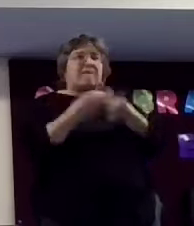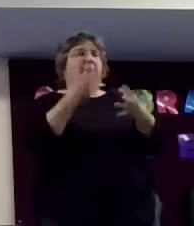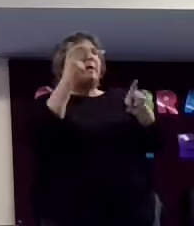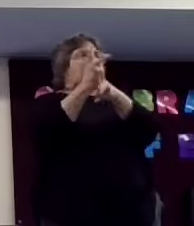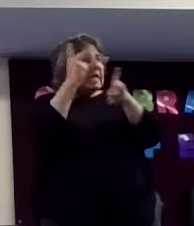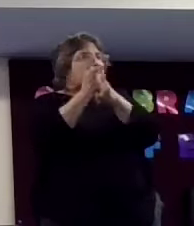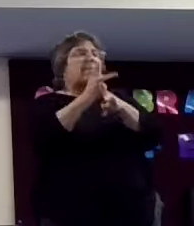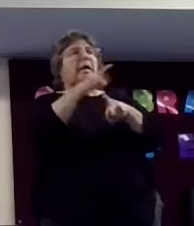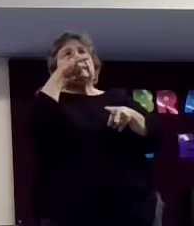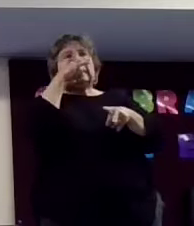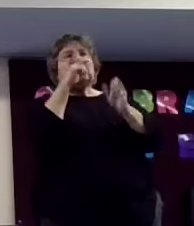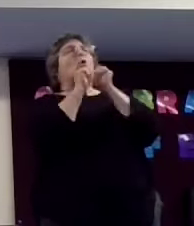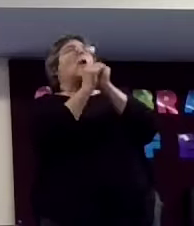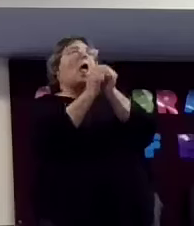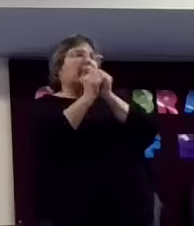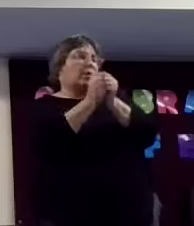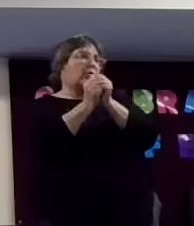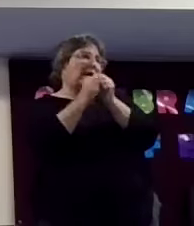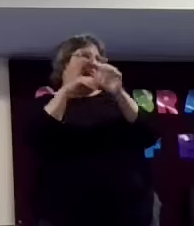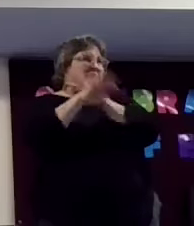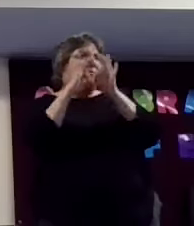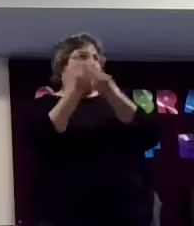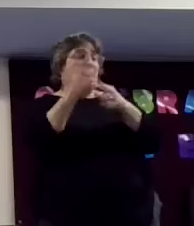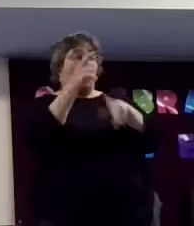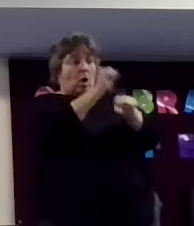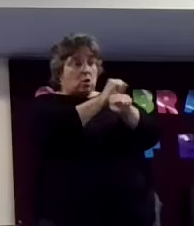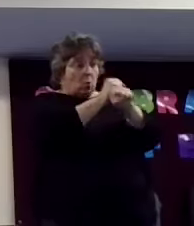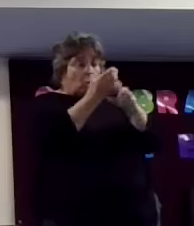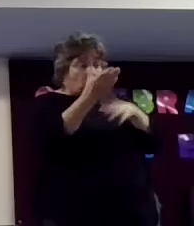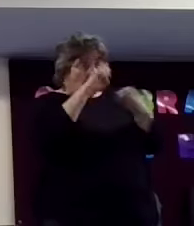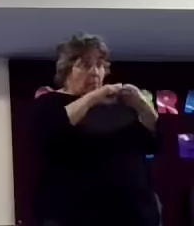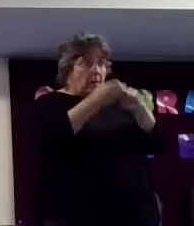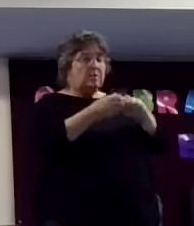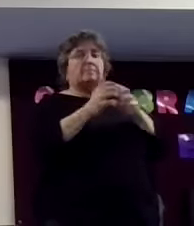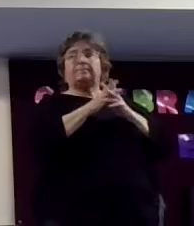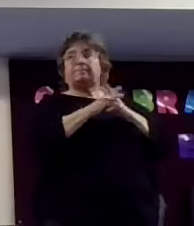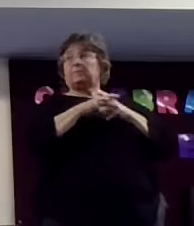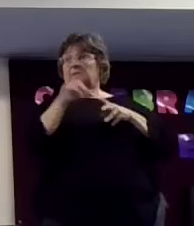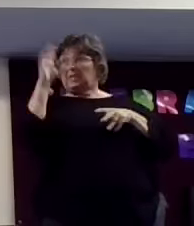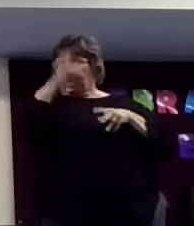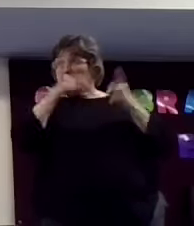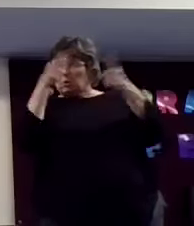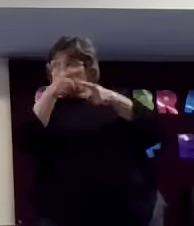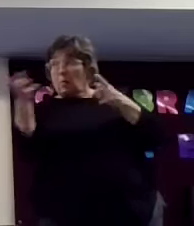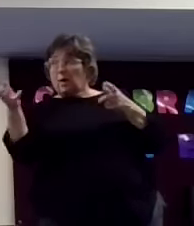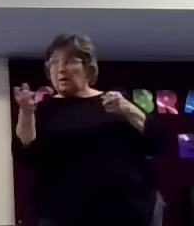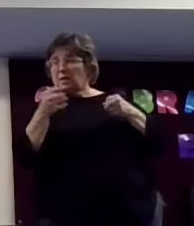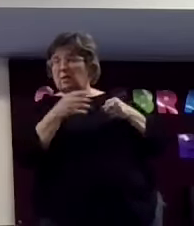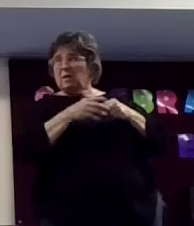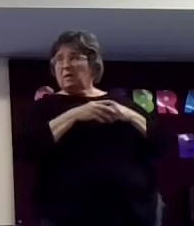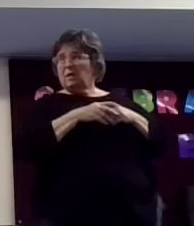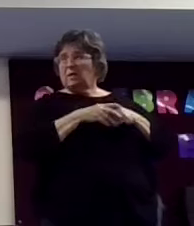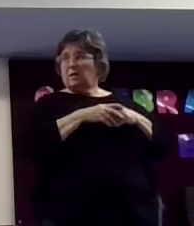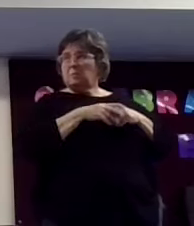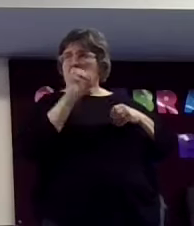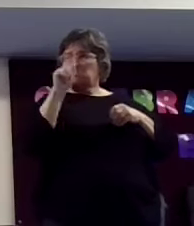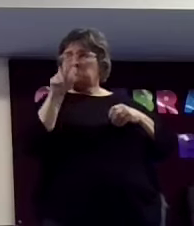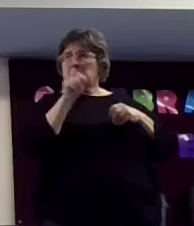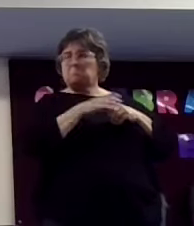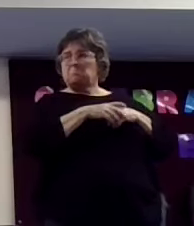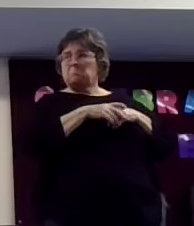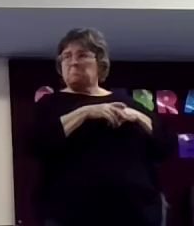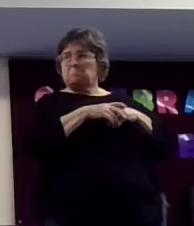keep these children in the family while you work through your problems. So did I miss the point of your question, or did I get it? Did I get it?